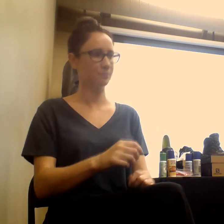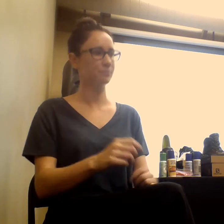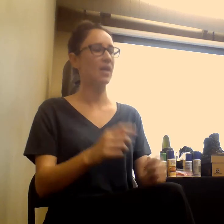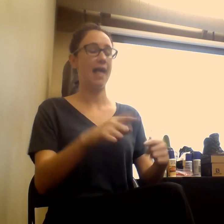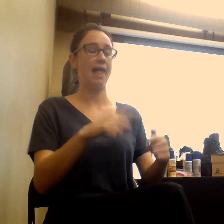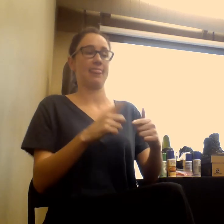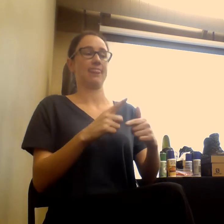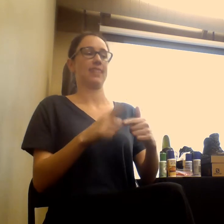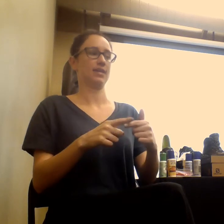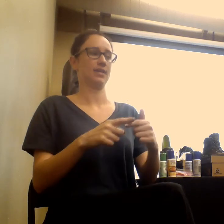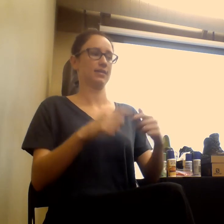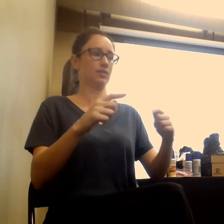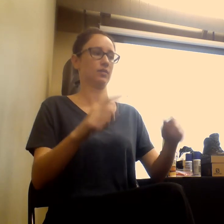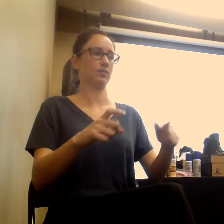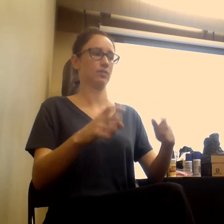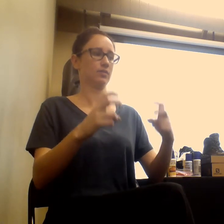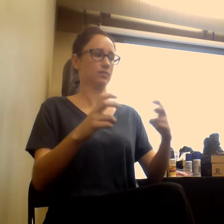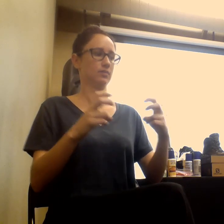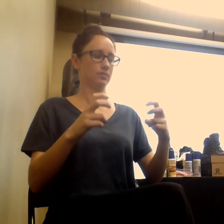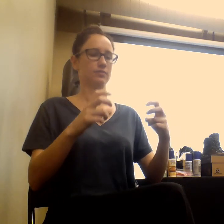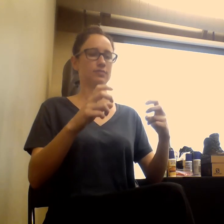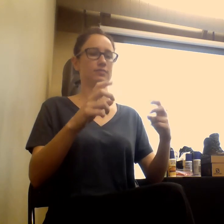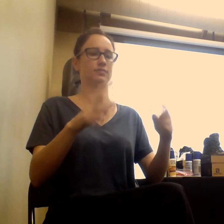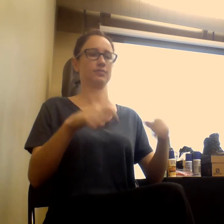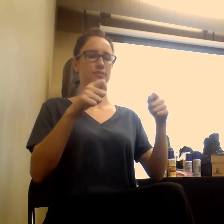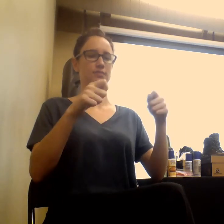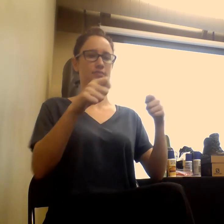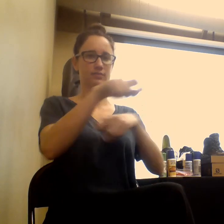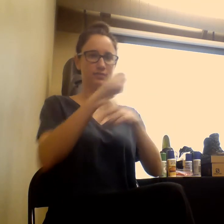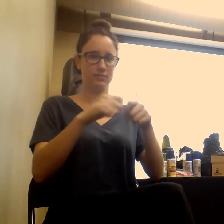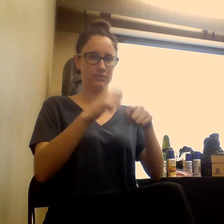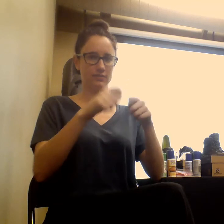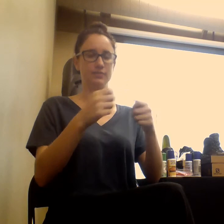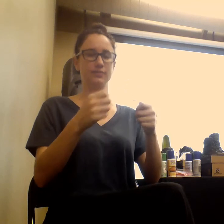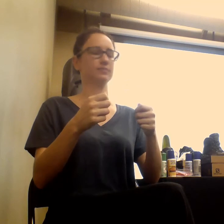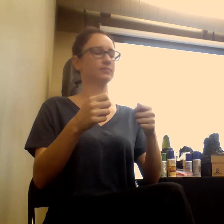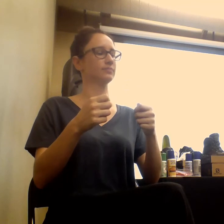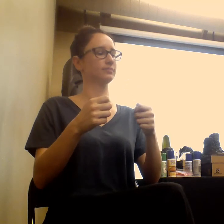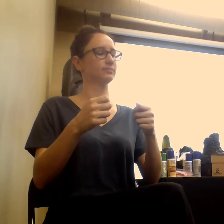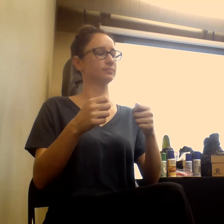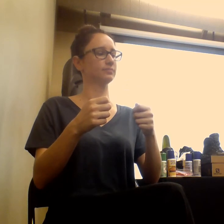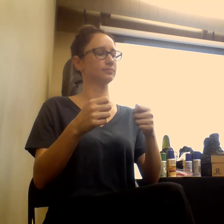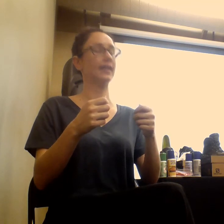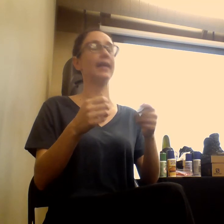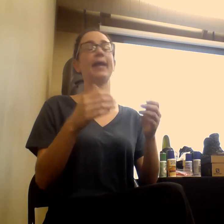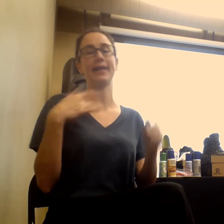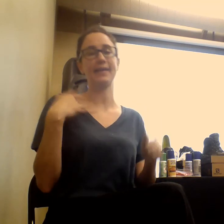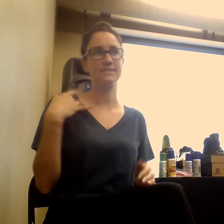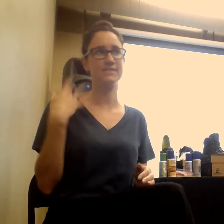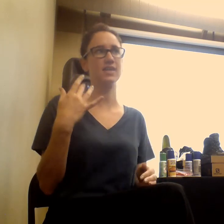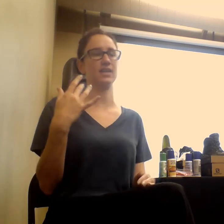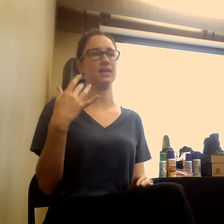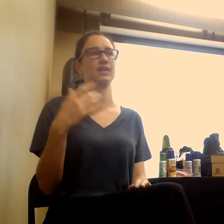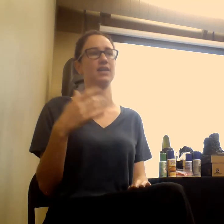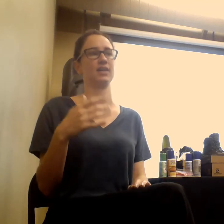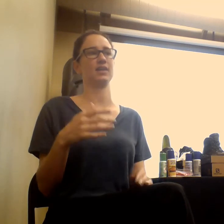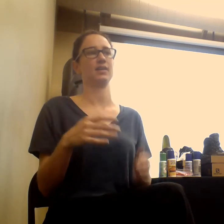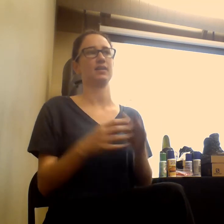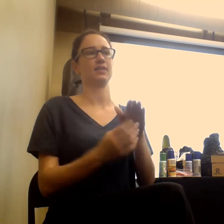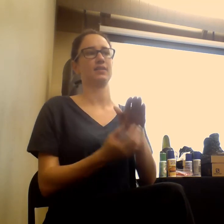that heel. I can feel it holding on to the heel. I can feel the pressure relief of this tremendously, which